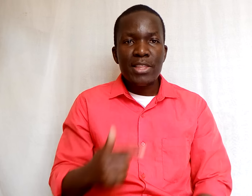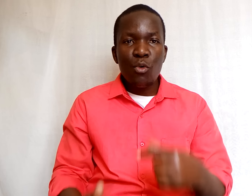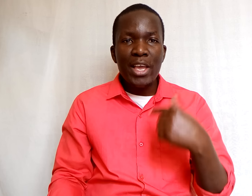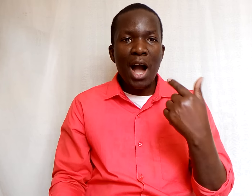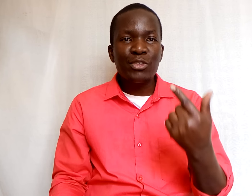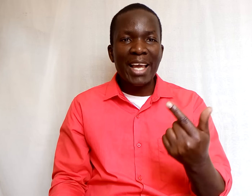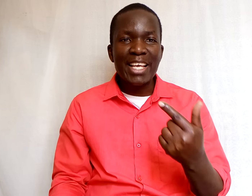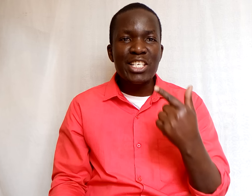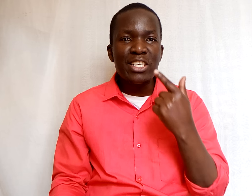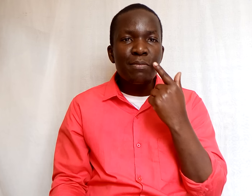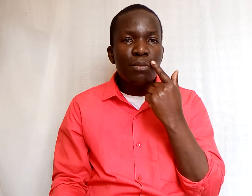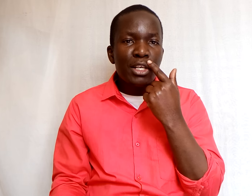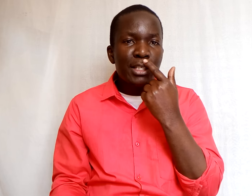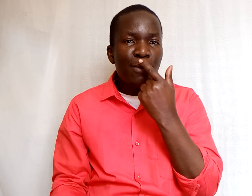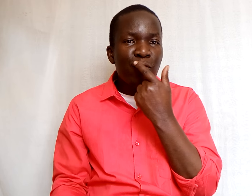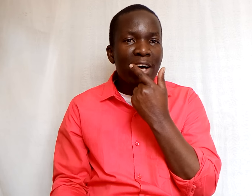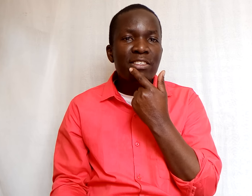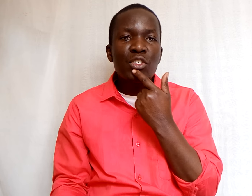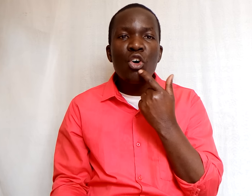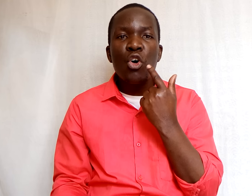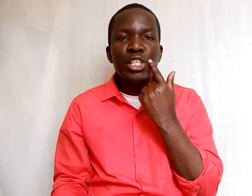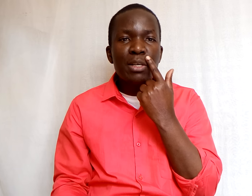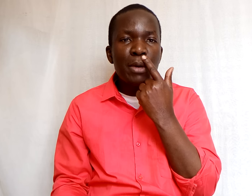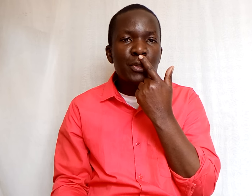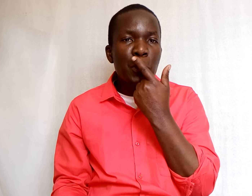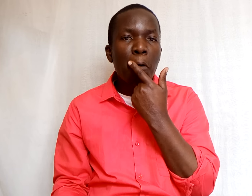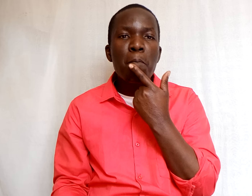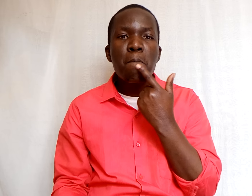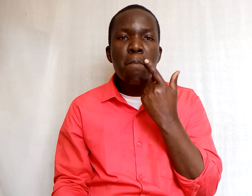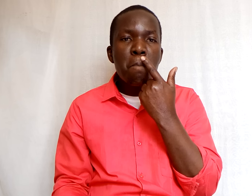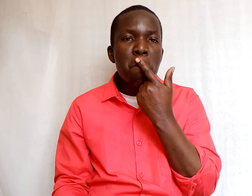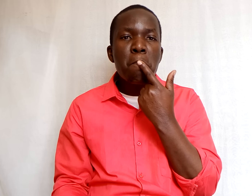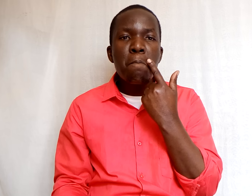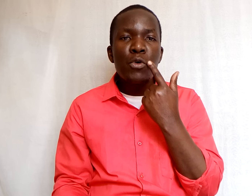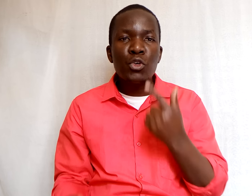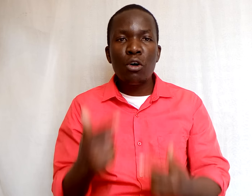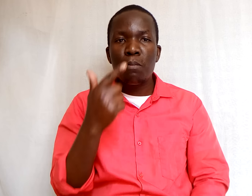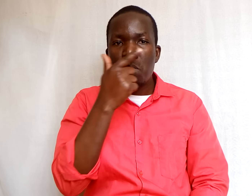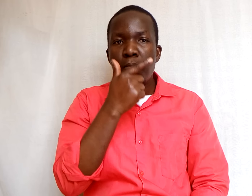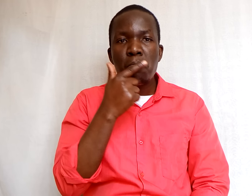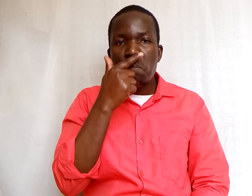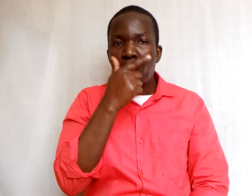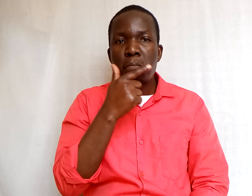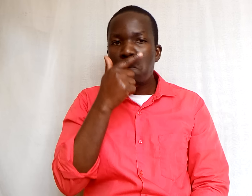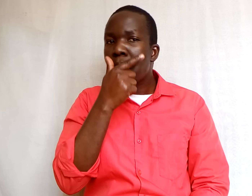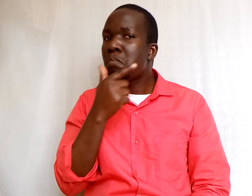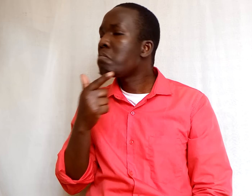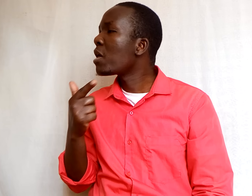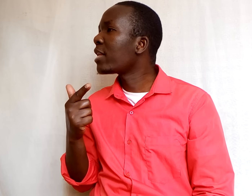way after eating, some fats or oils remains here, so like that.